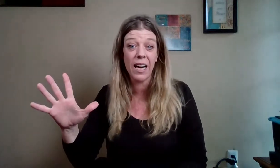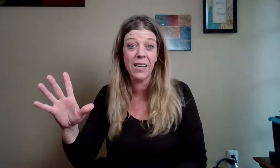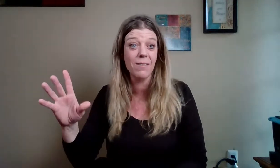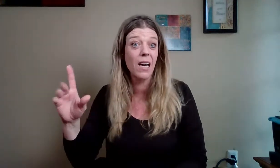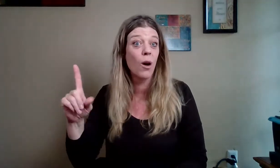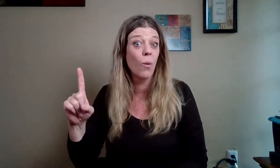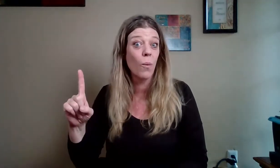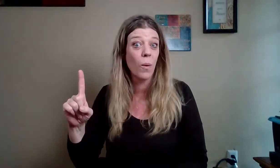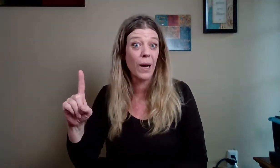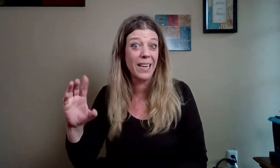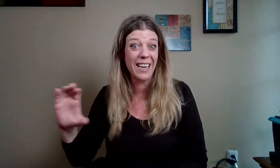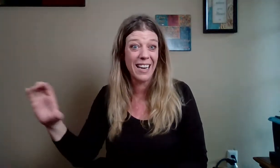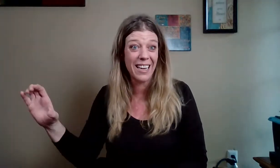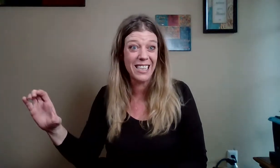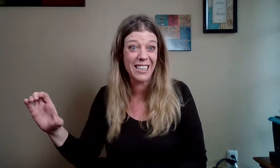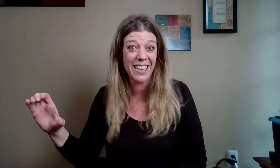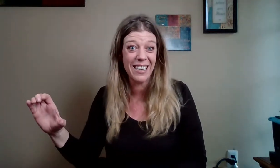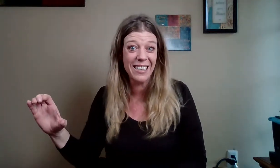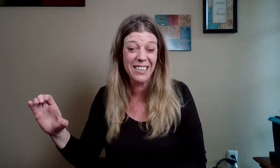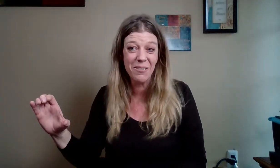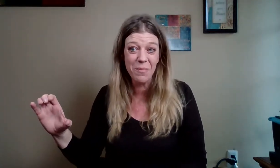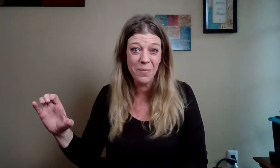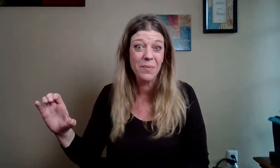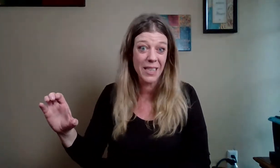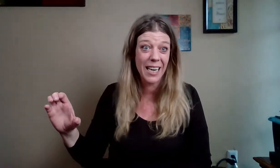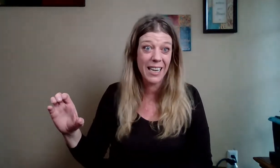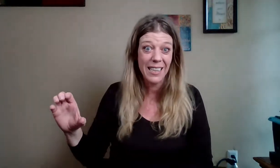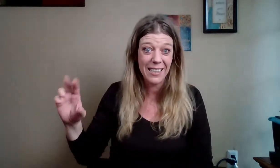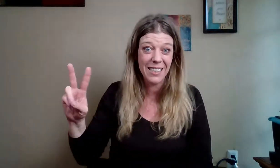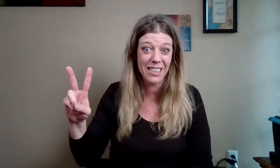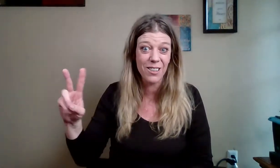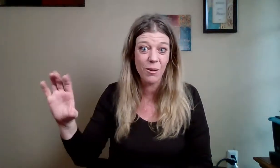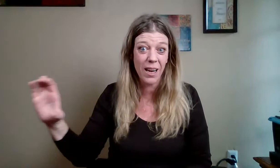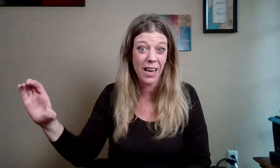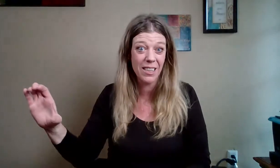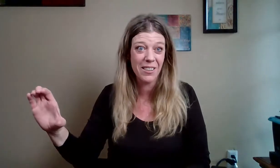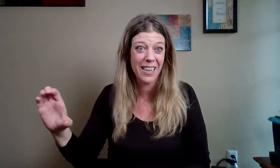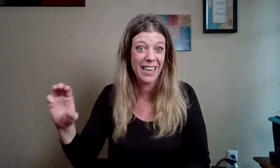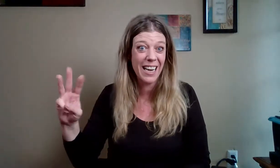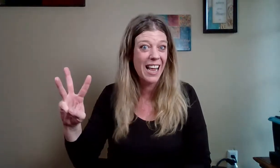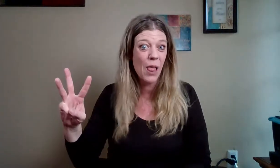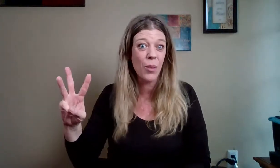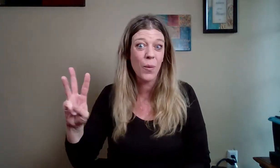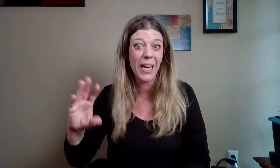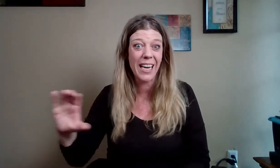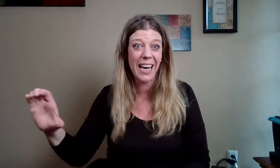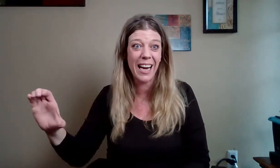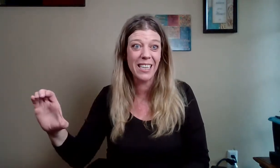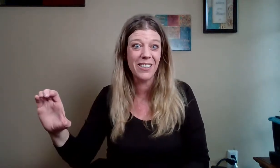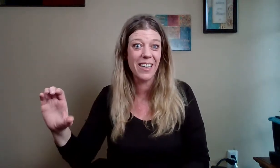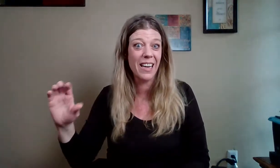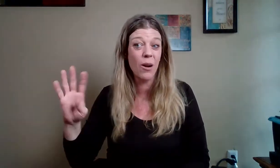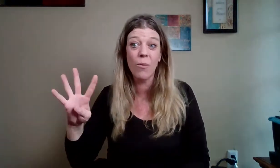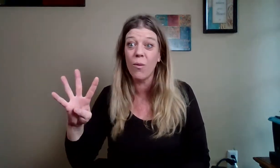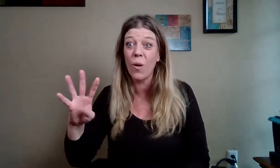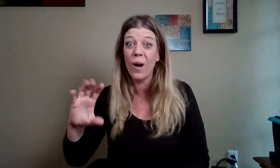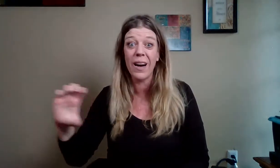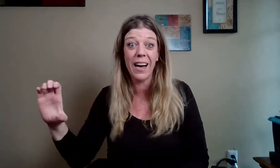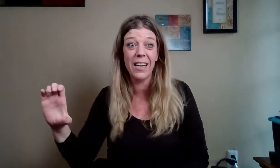95, 100, yes, 200, 300,